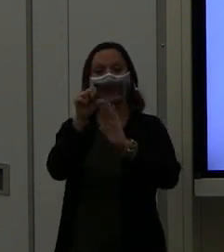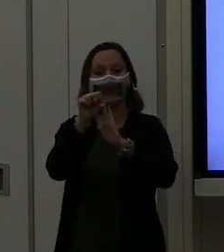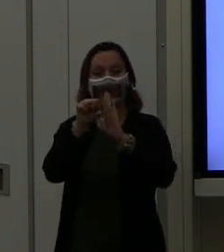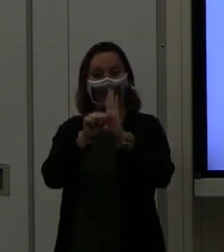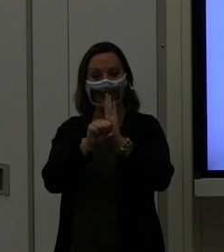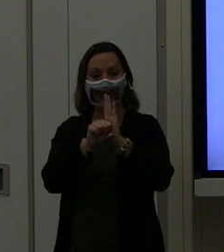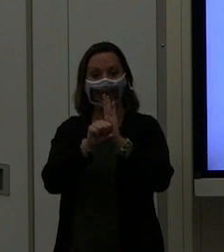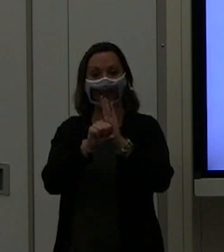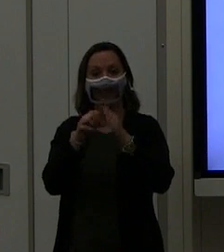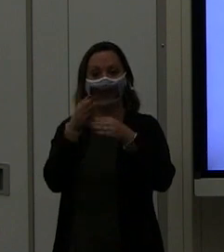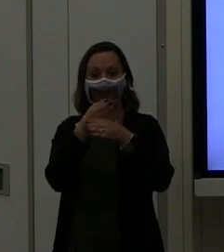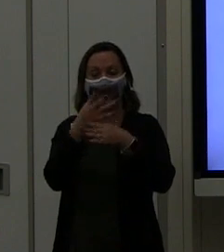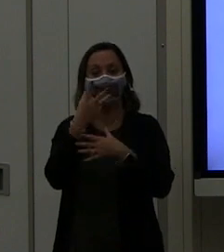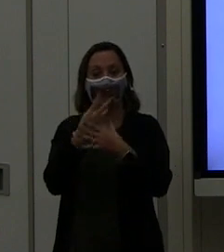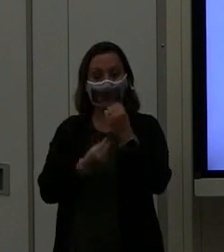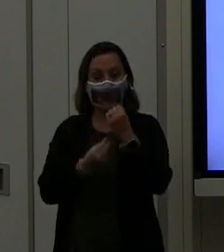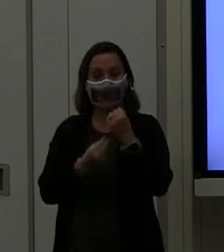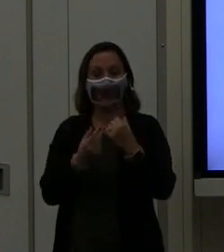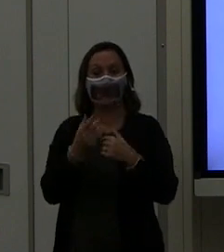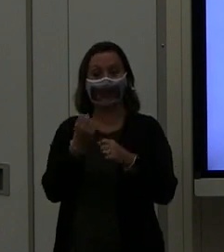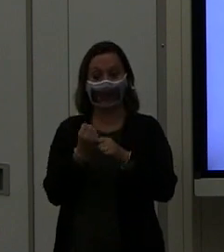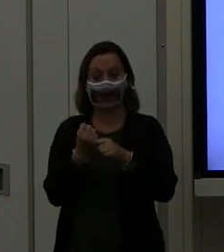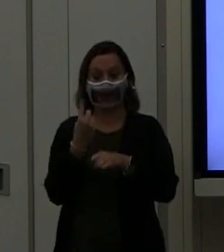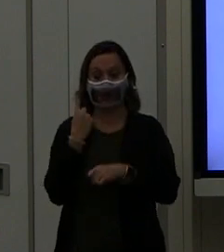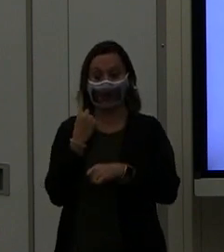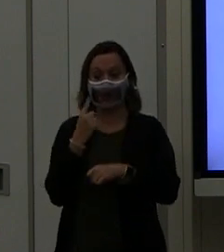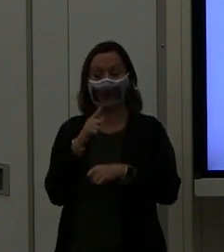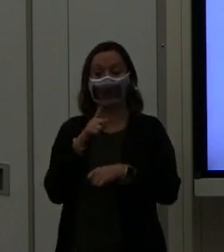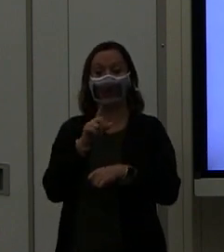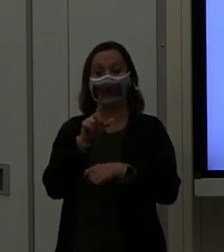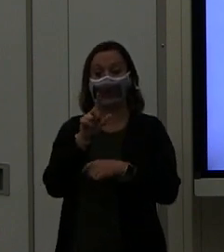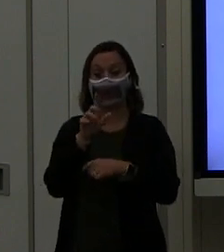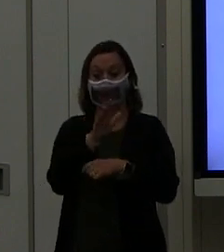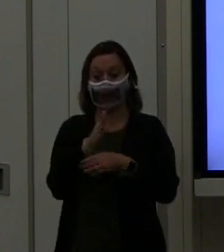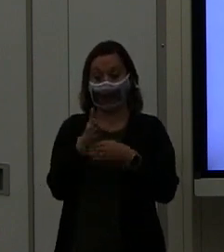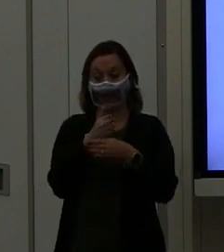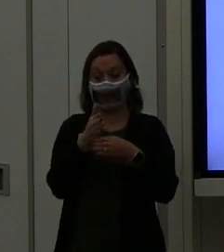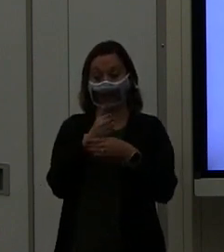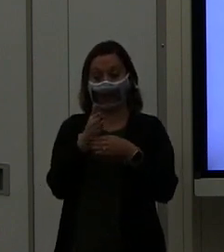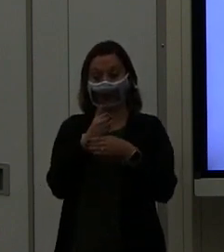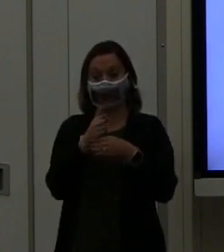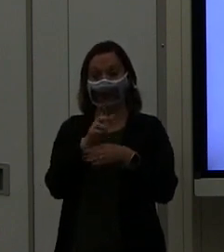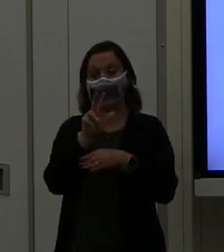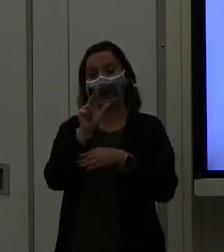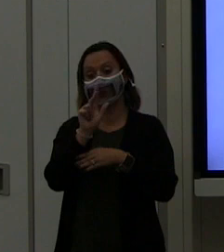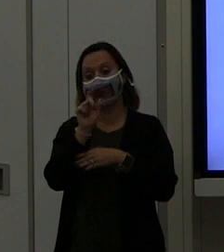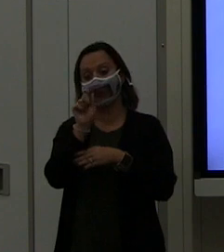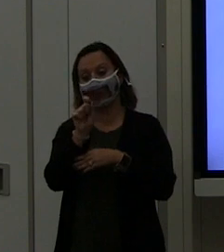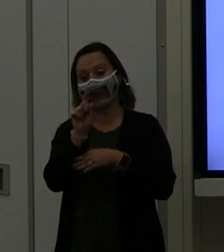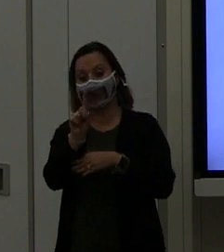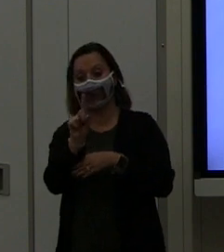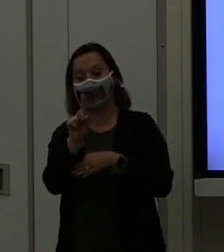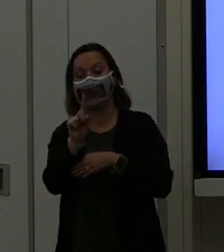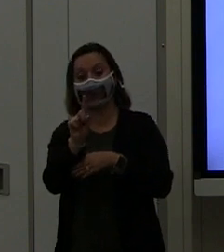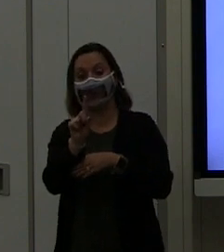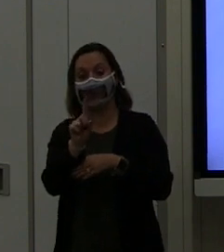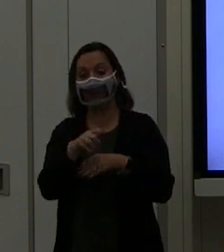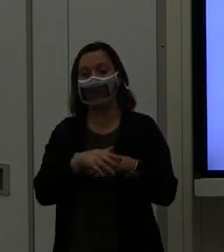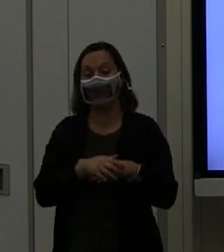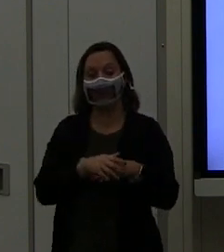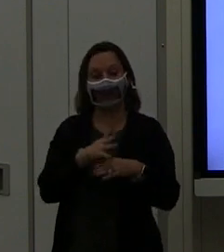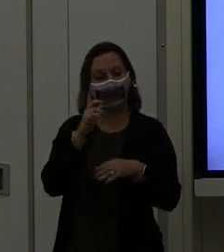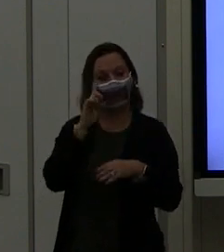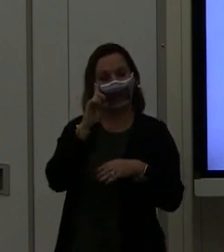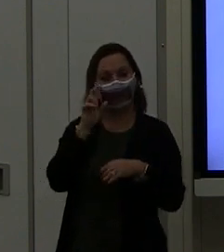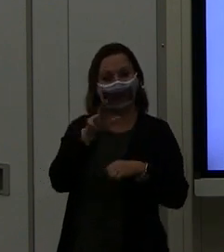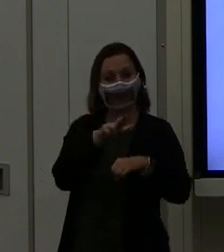Last year, the class of 2020 averaged a 23.1 as a district average on the ACT. I believe the national average